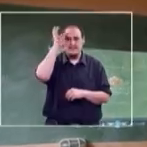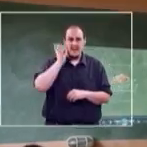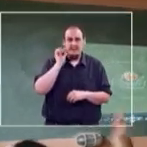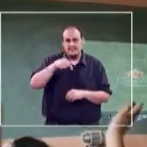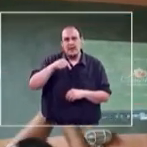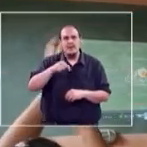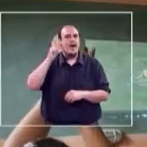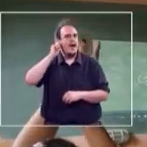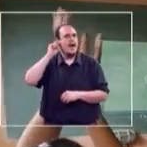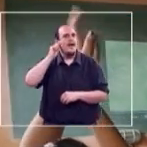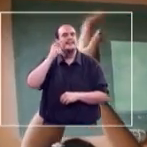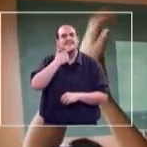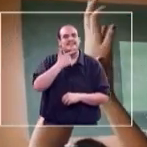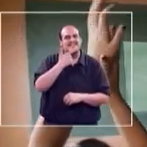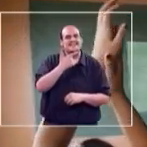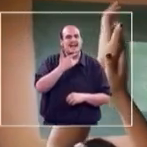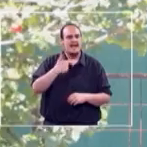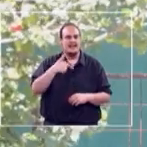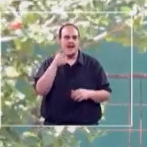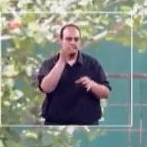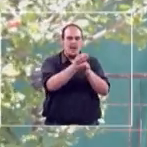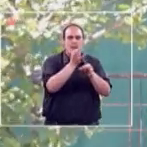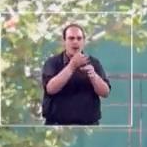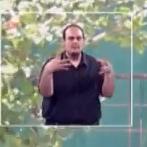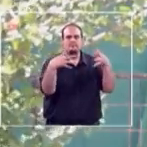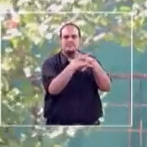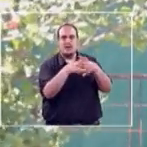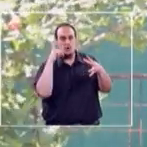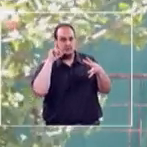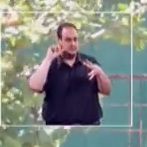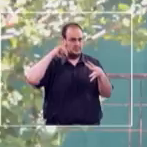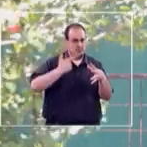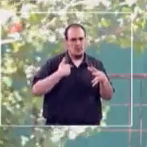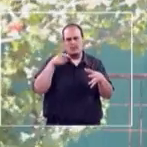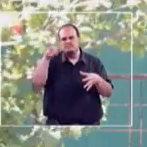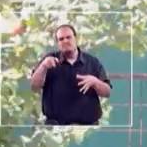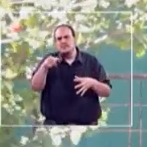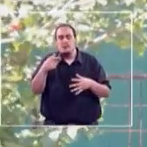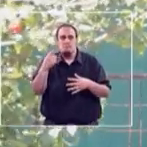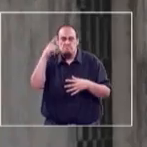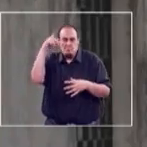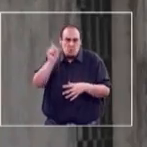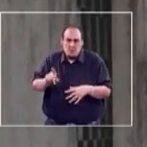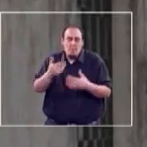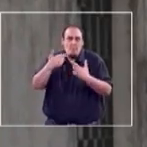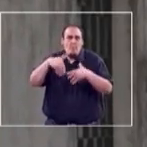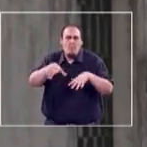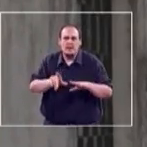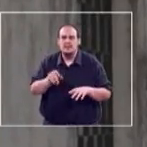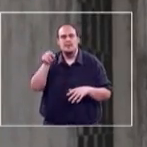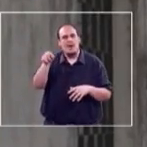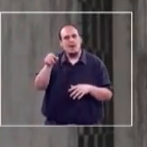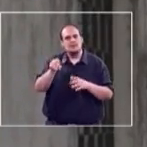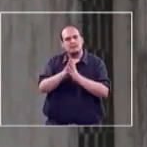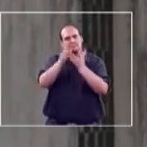now 17 and goes to an integrated school for deaf and hearing people. Through video books, she's become a linguistic model